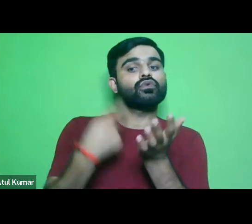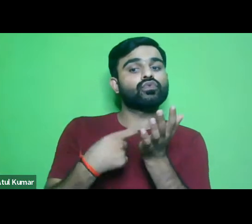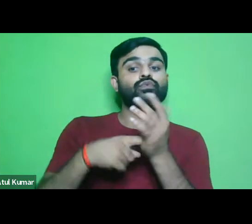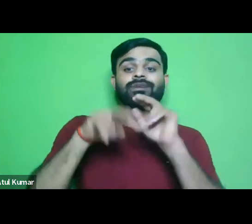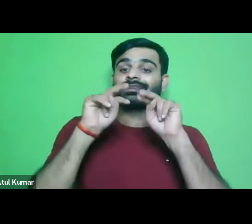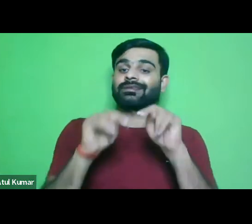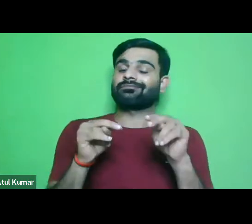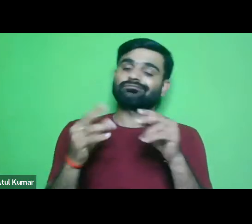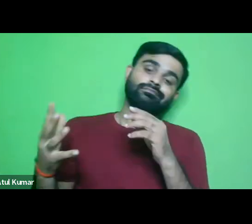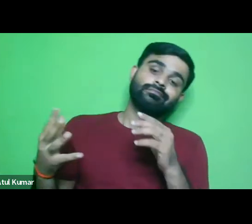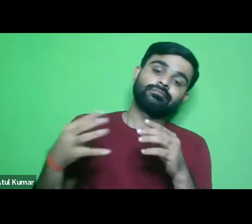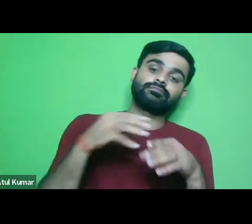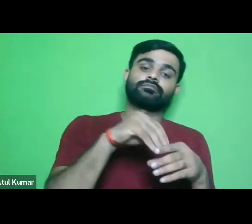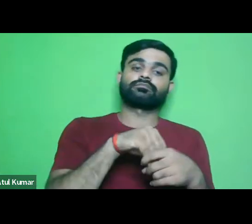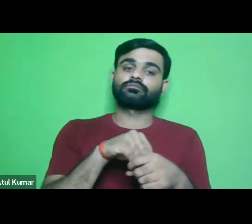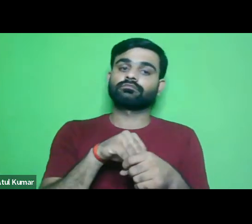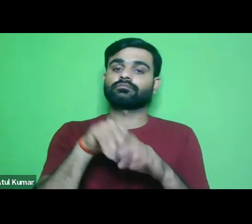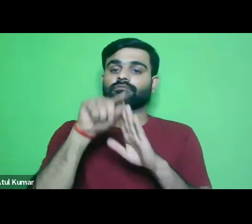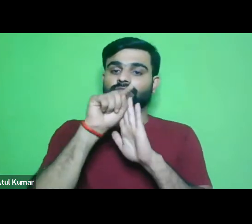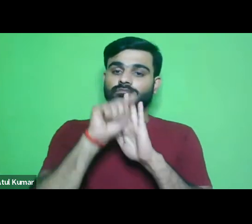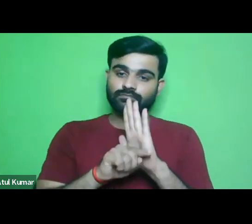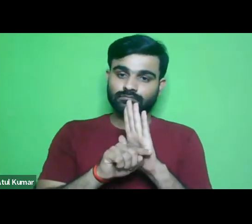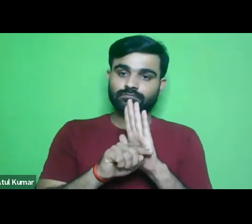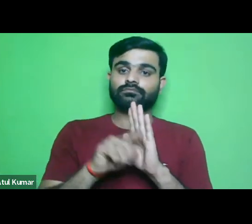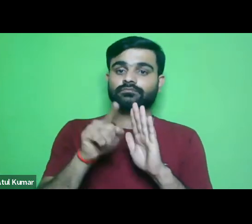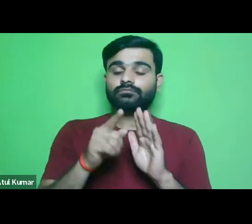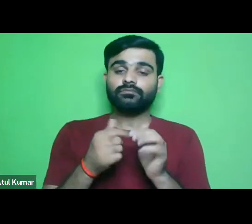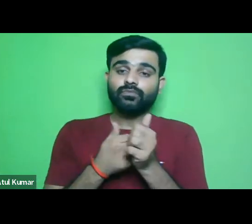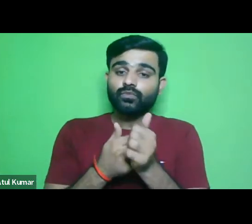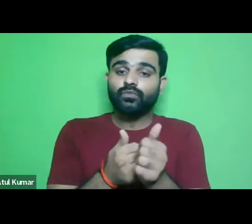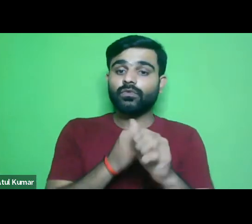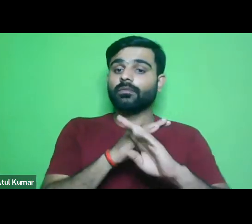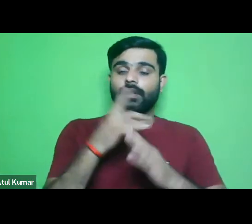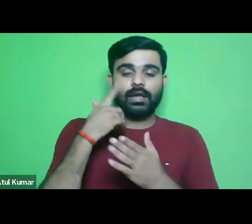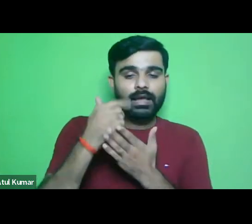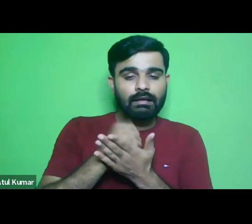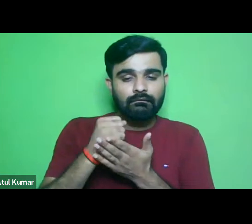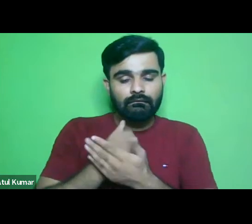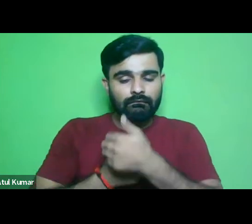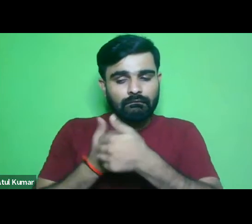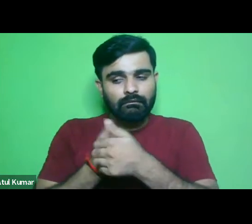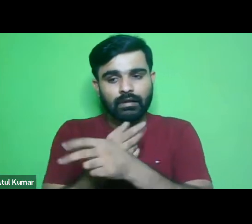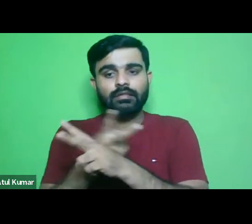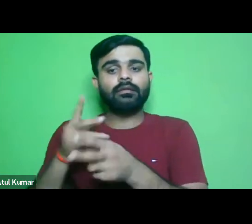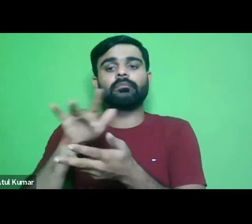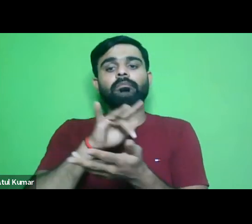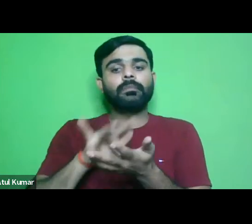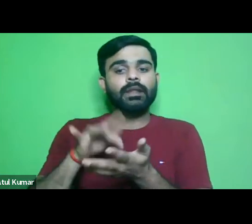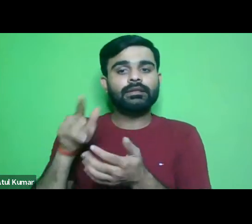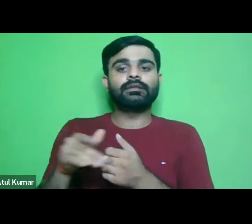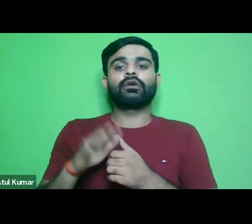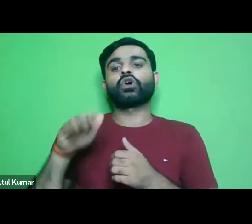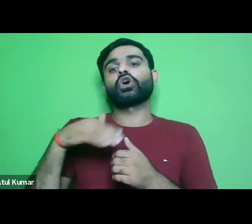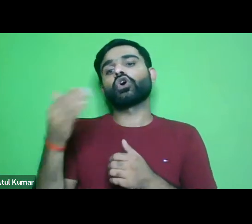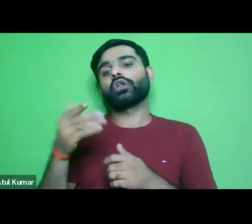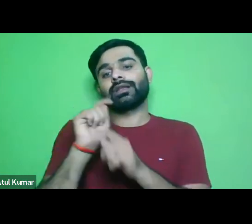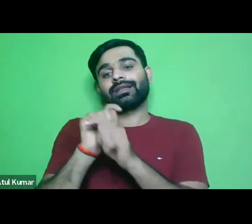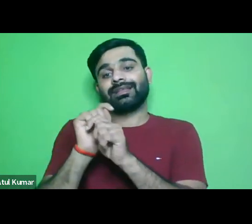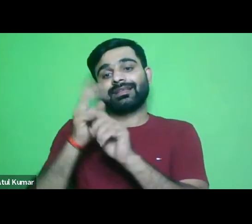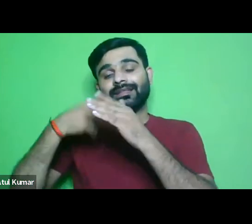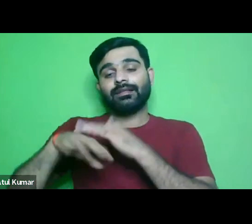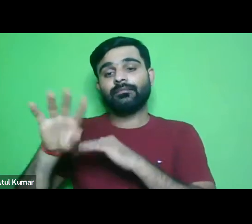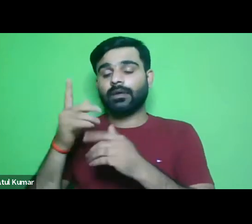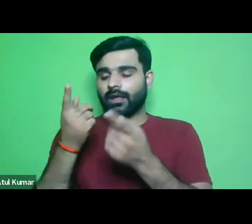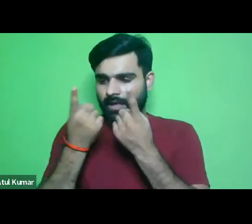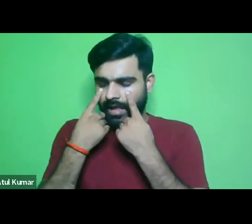currently exists is inadequate in order to prevent the practices that are taking place in this space, and that what this